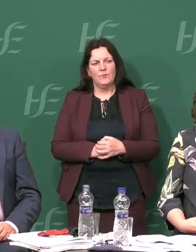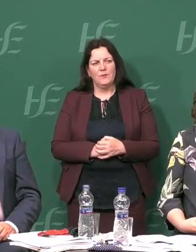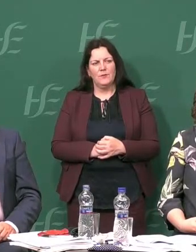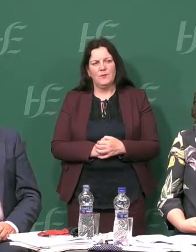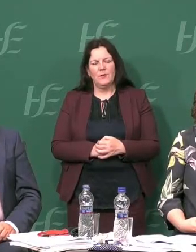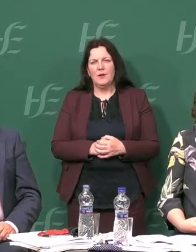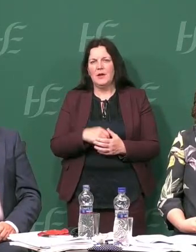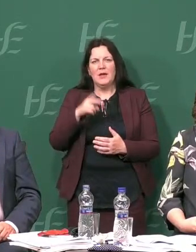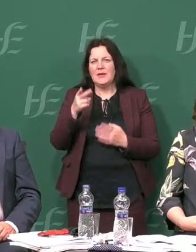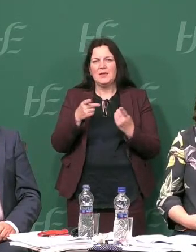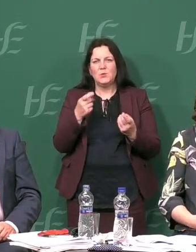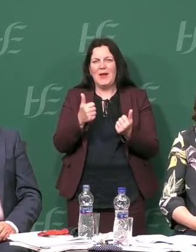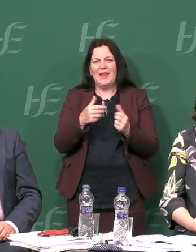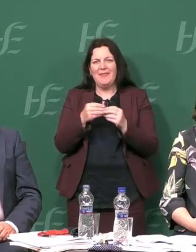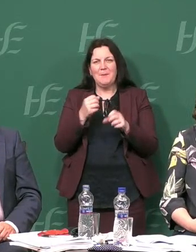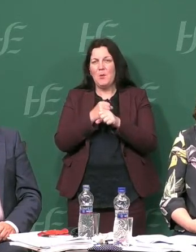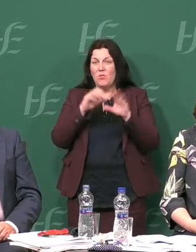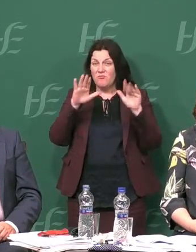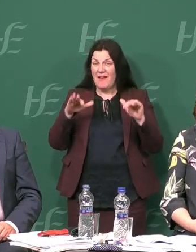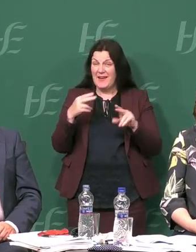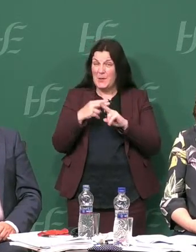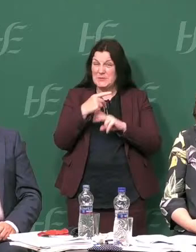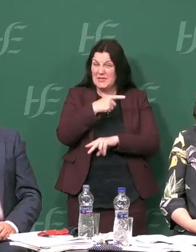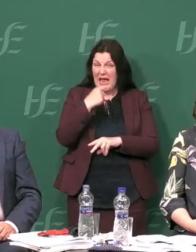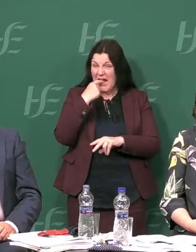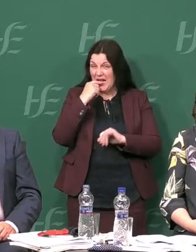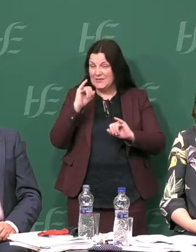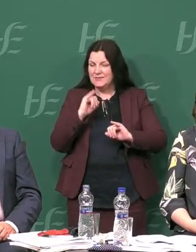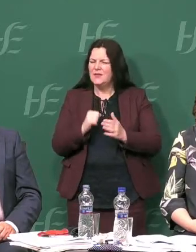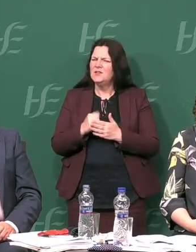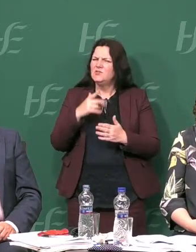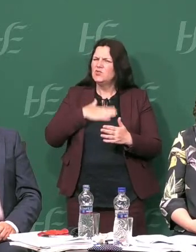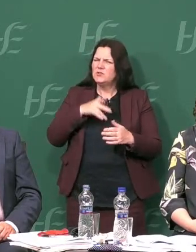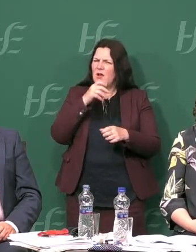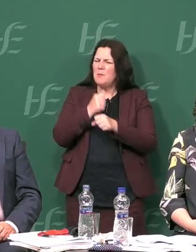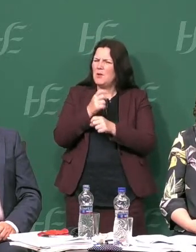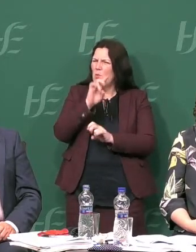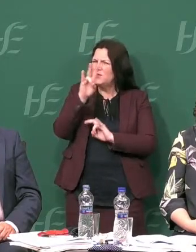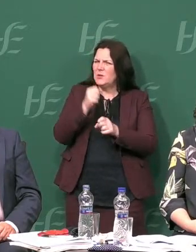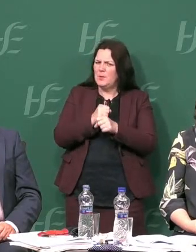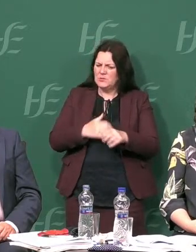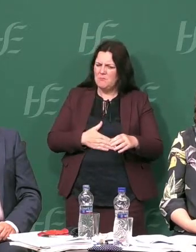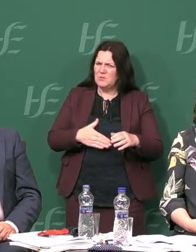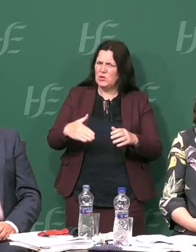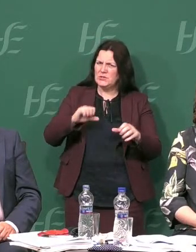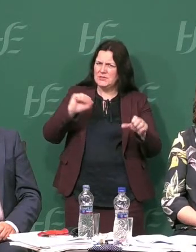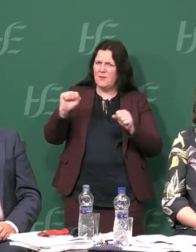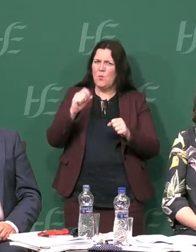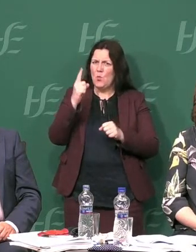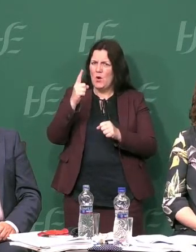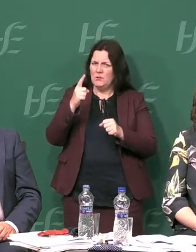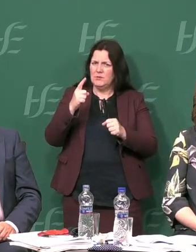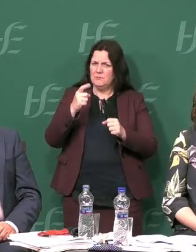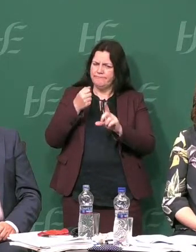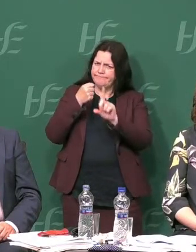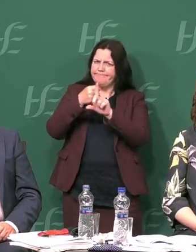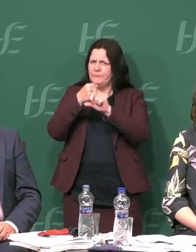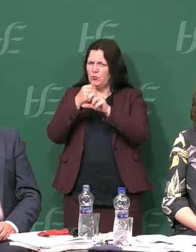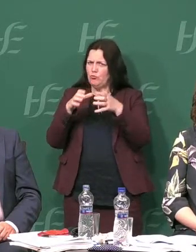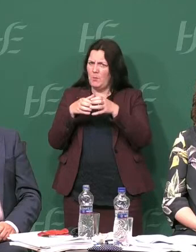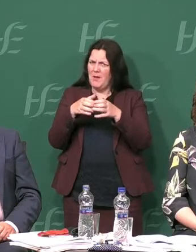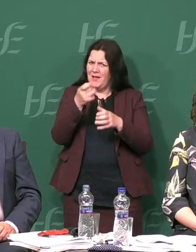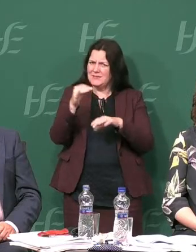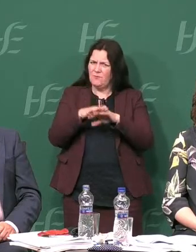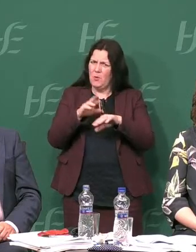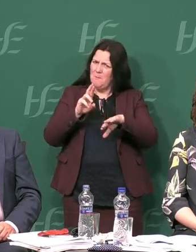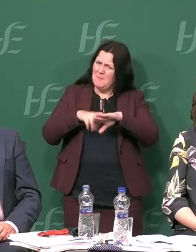Can't do anything about the rain outside, no. Just another one on the maternity services. I know there's a campaign group calling for better maternity